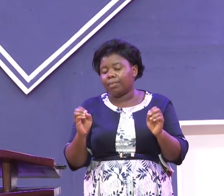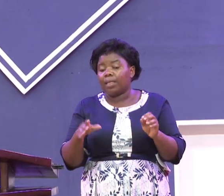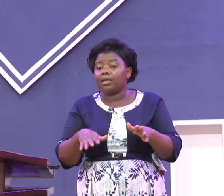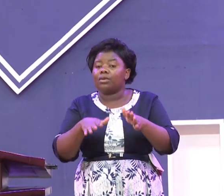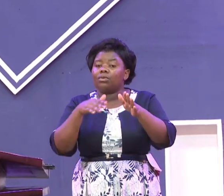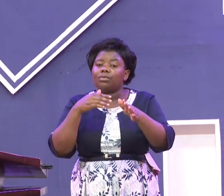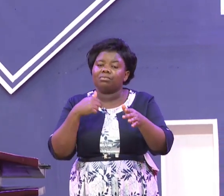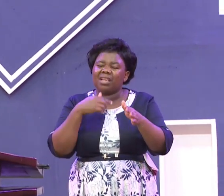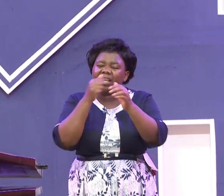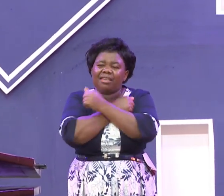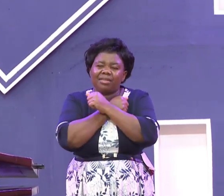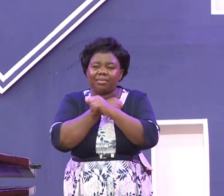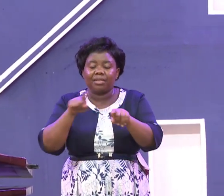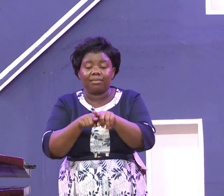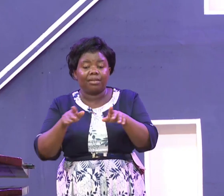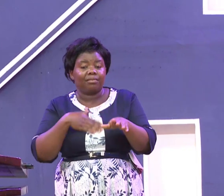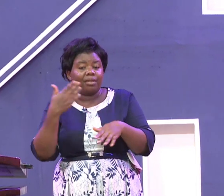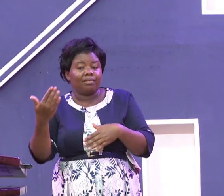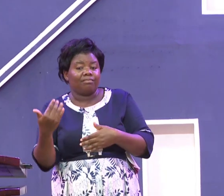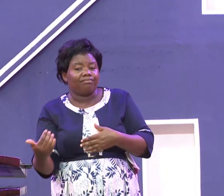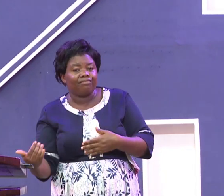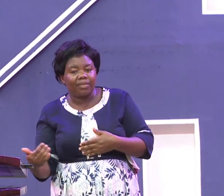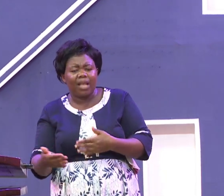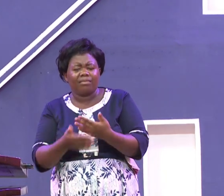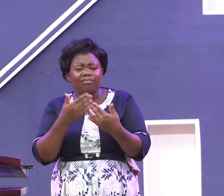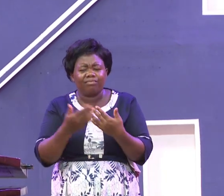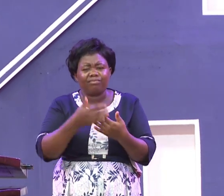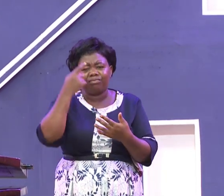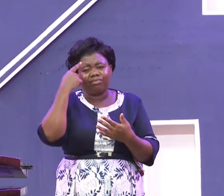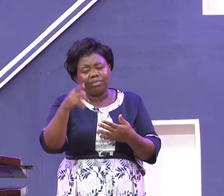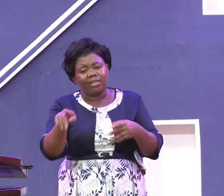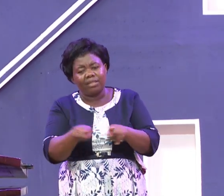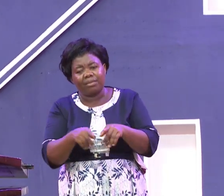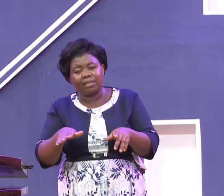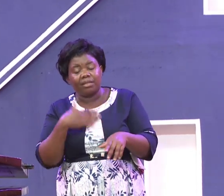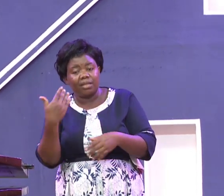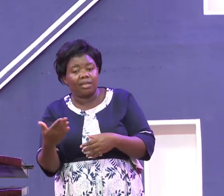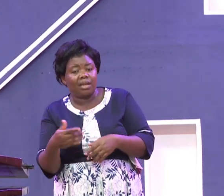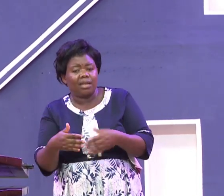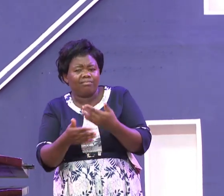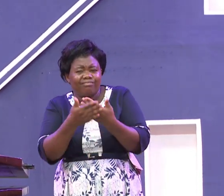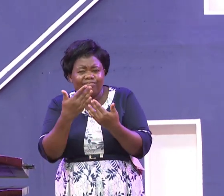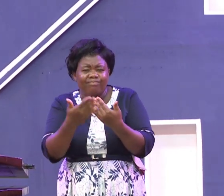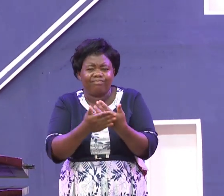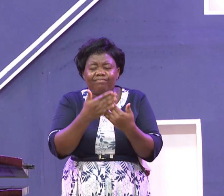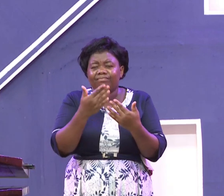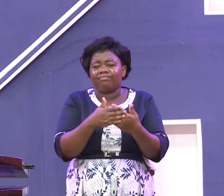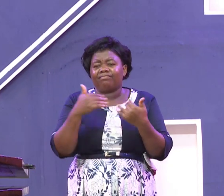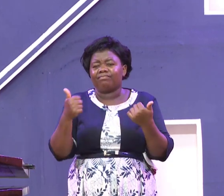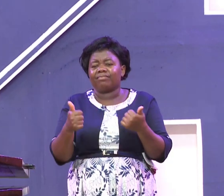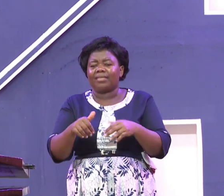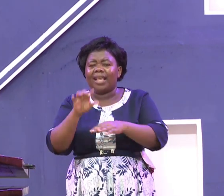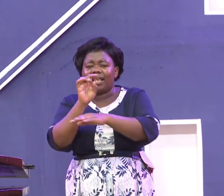Mbagalanga abana bange. I love them as my own. Mbalabiriranga abana bange. I look after them as my Mbafuako. Own. I take care of